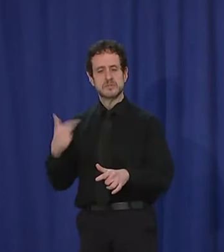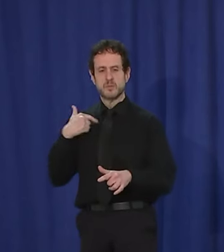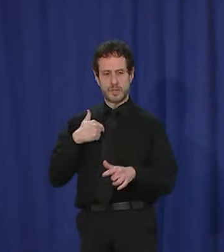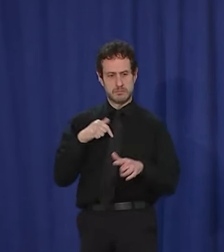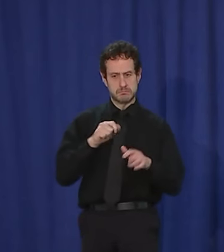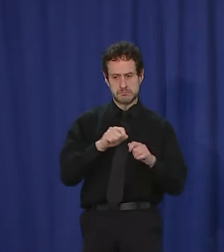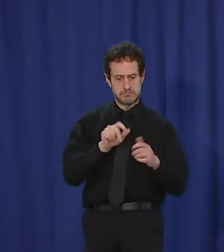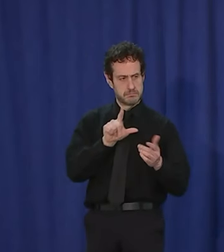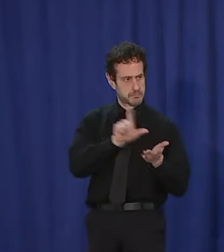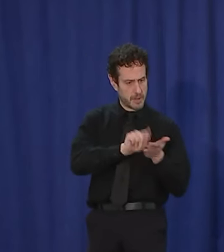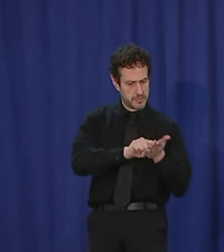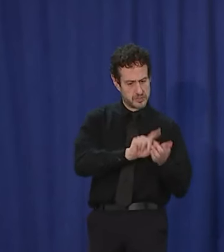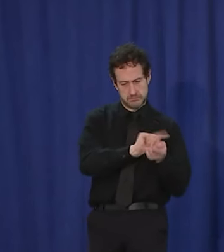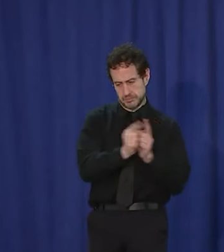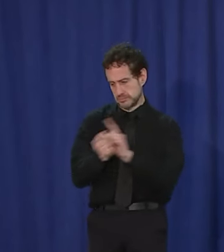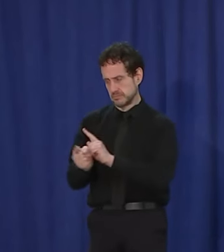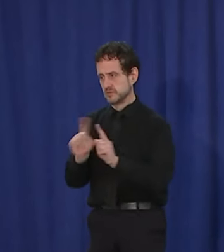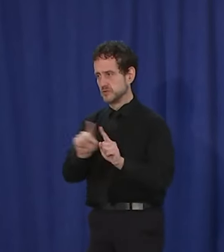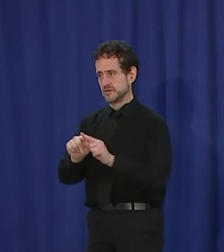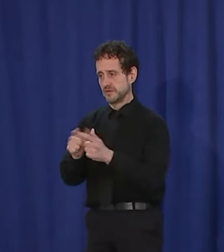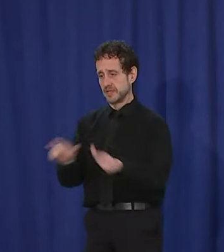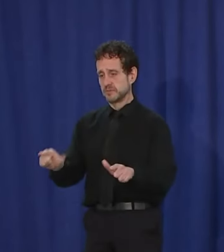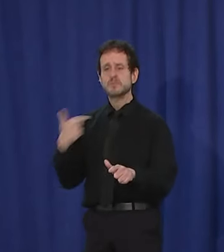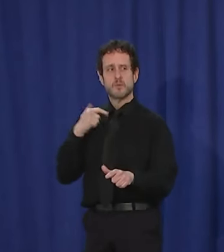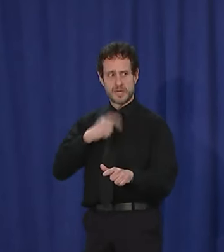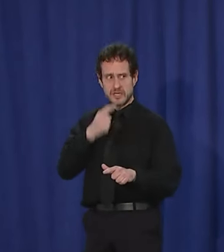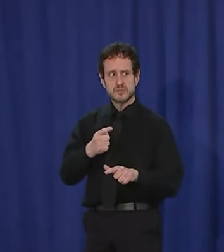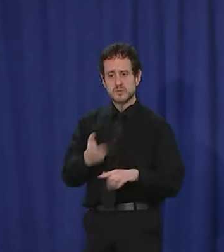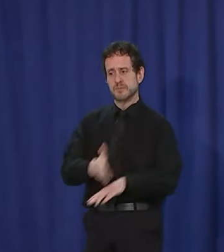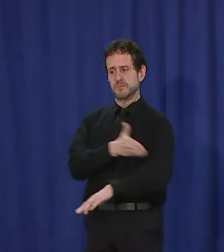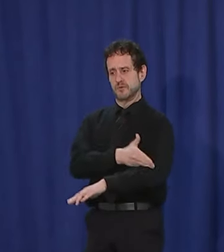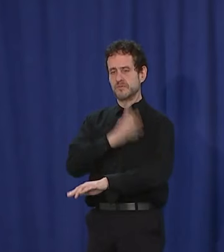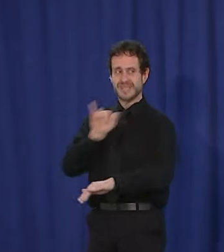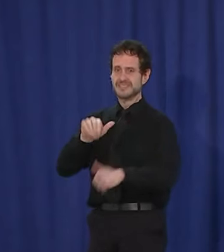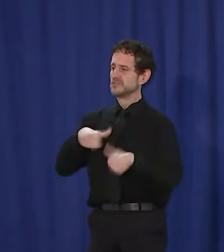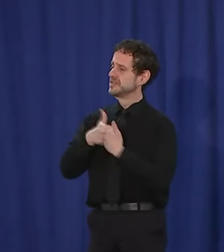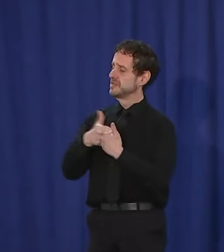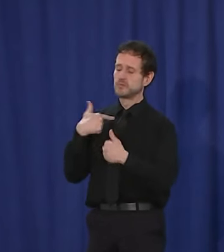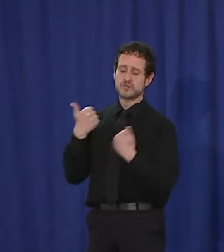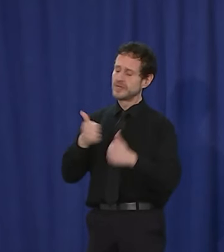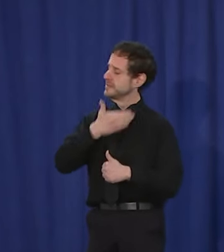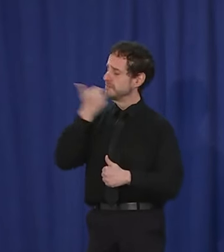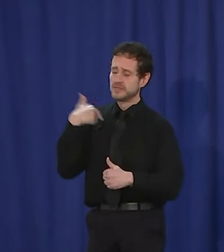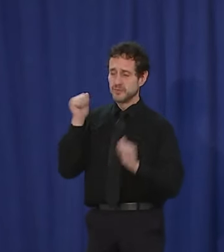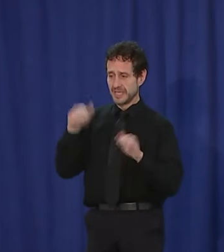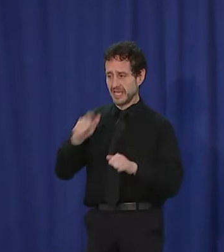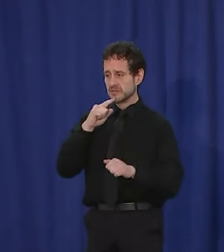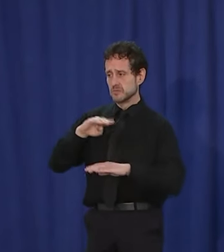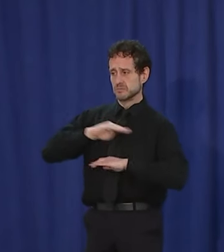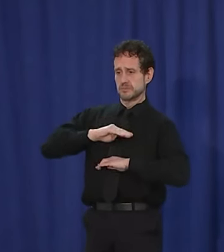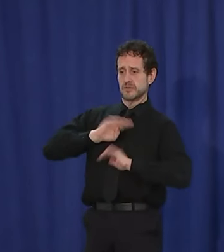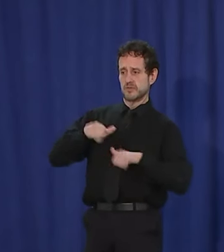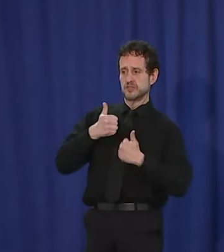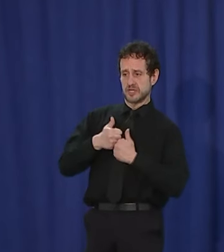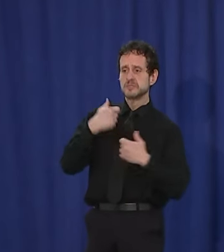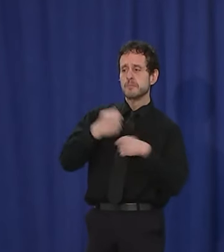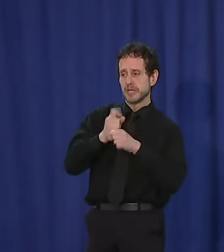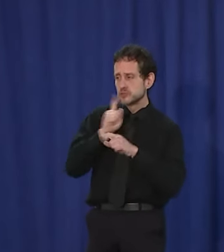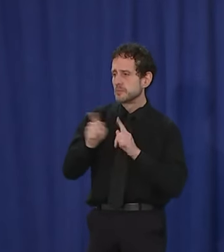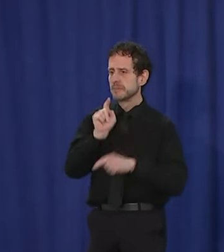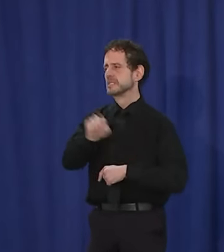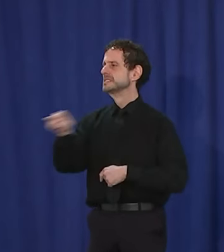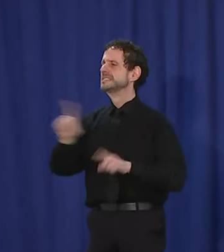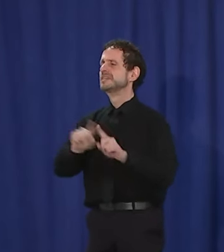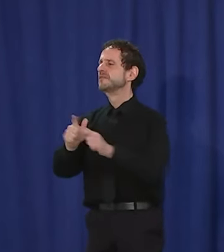our efforts there. We know that this is a challenge, and we're trying to do the best that we can to meet this challenge, but there's more